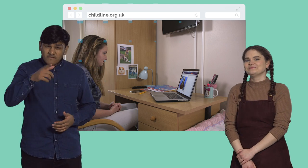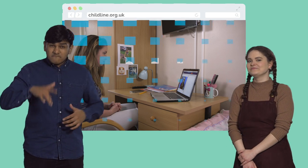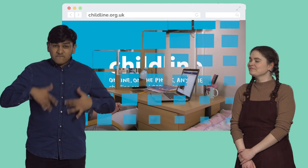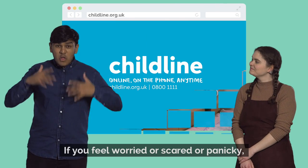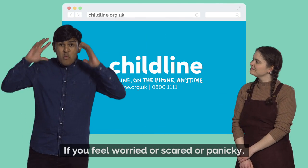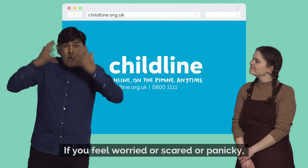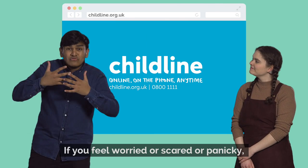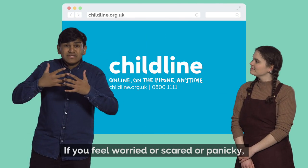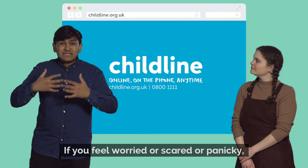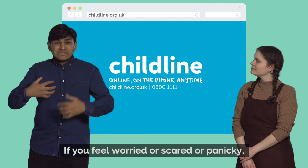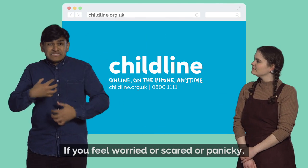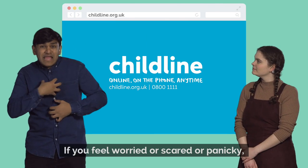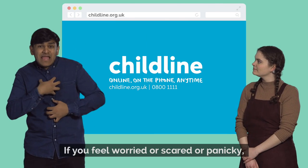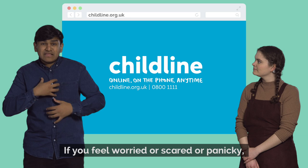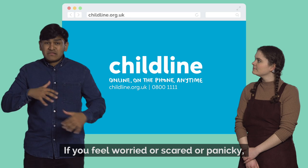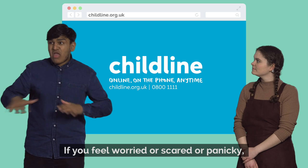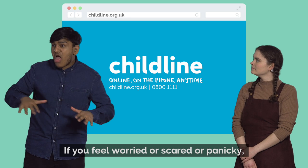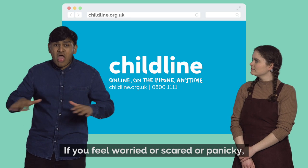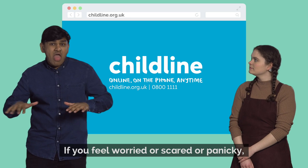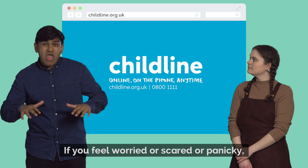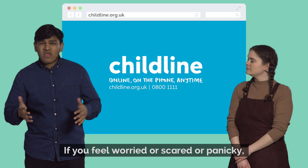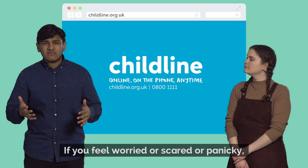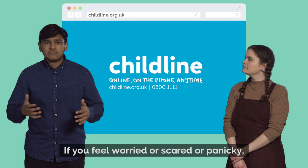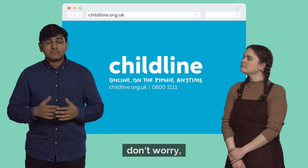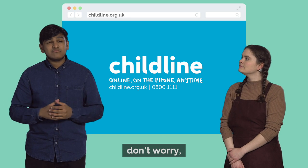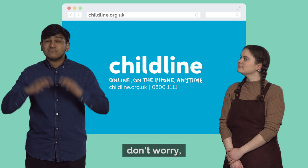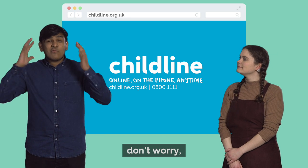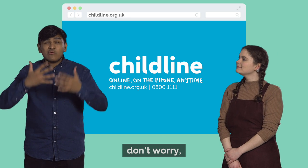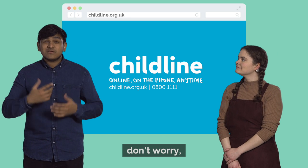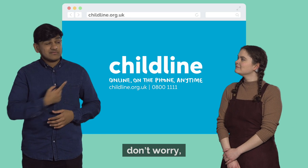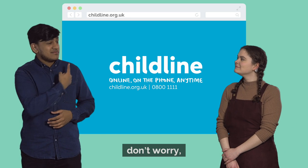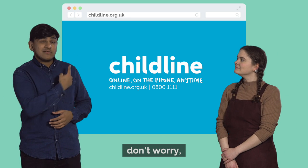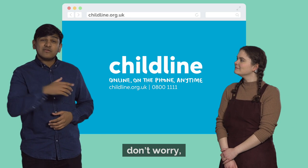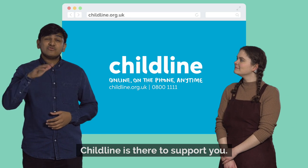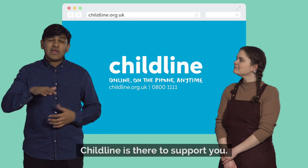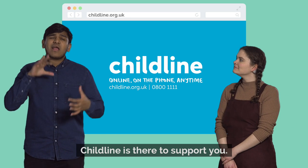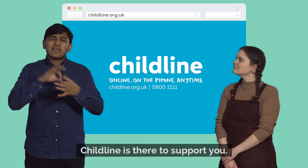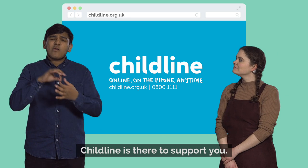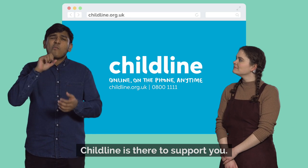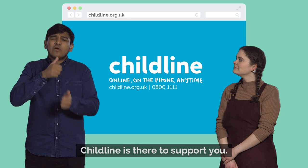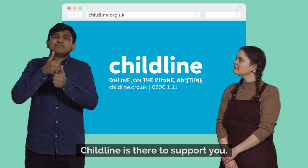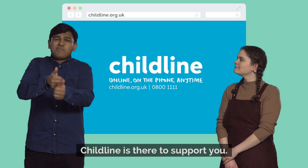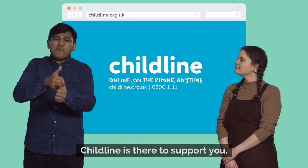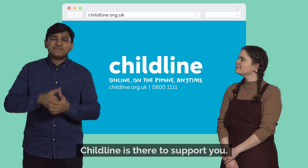If you feel worried or scared or panicky, don't worry. Childline is there to support you.